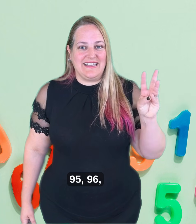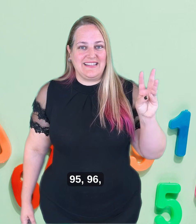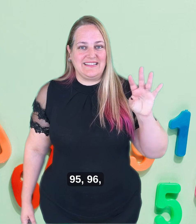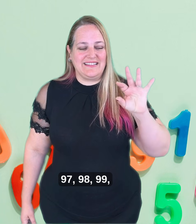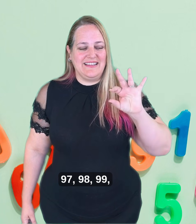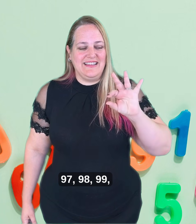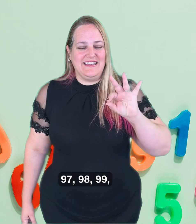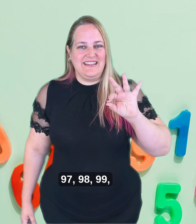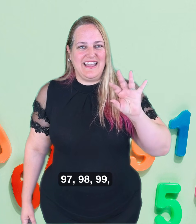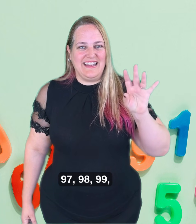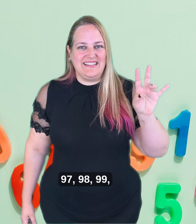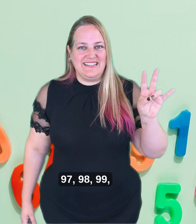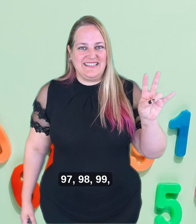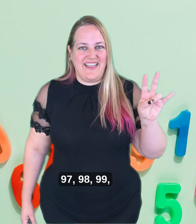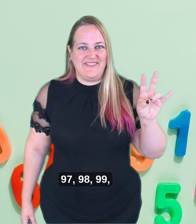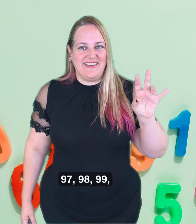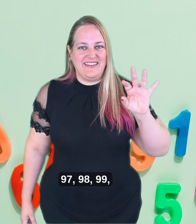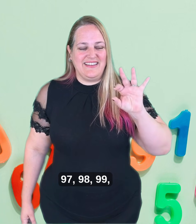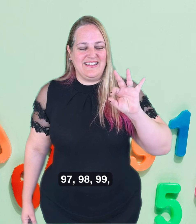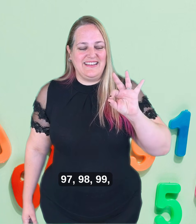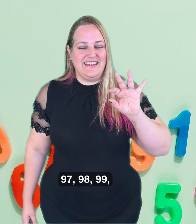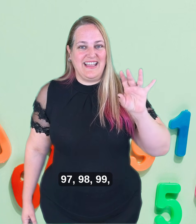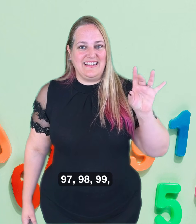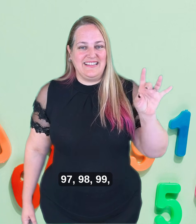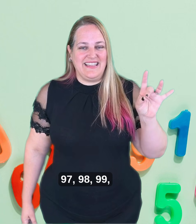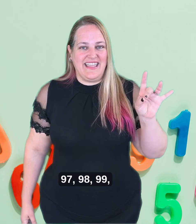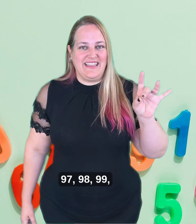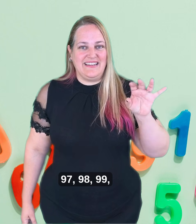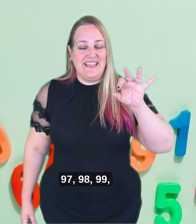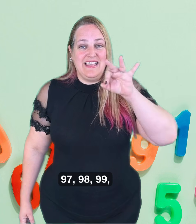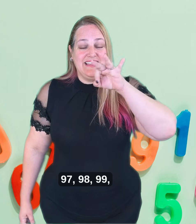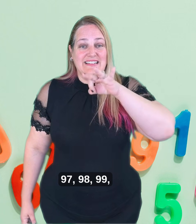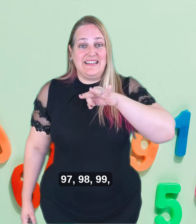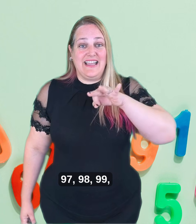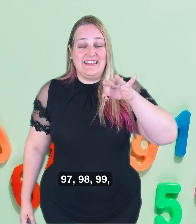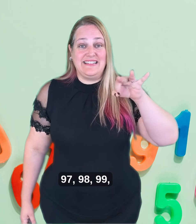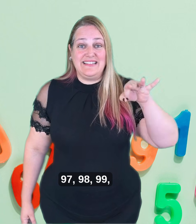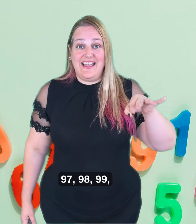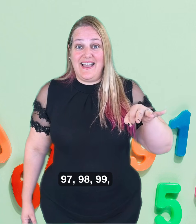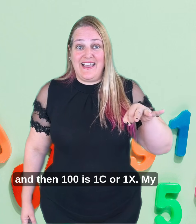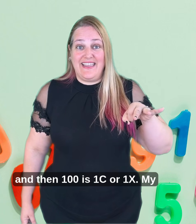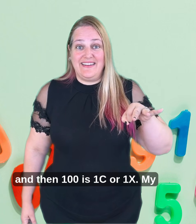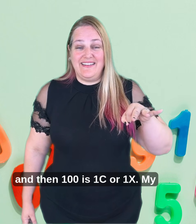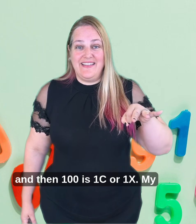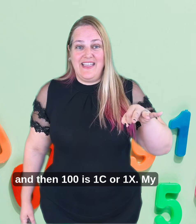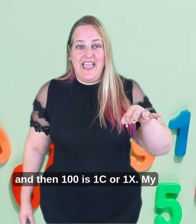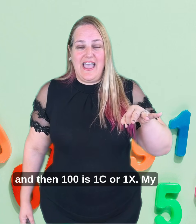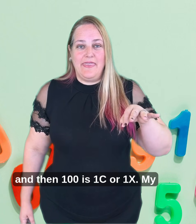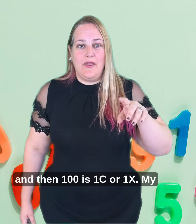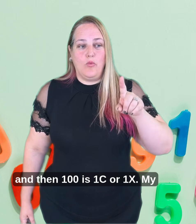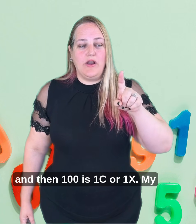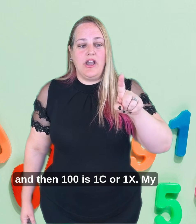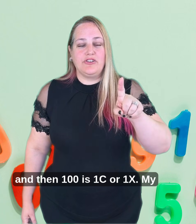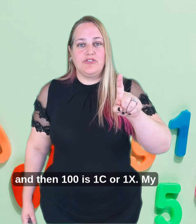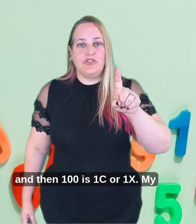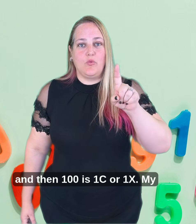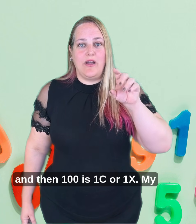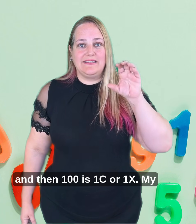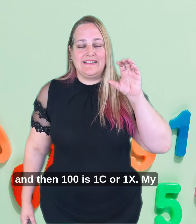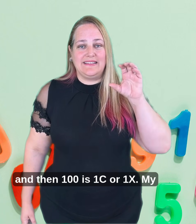96, 97, 98, 99, and then 100 is